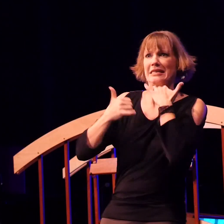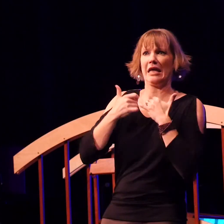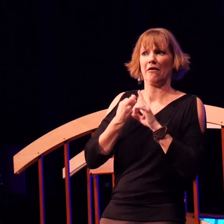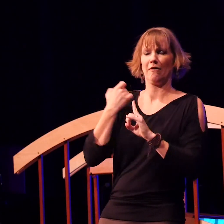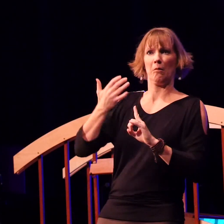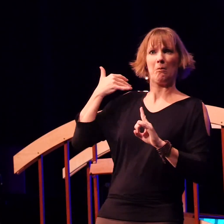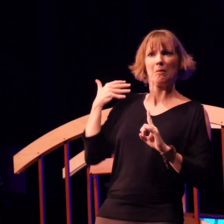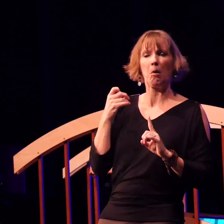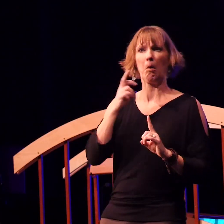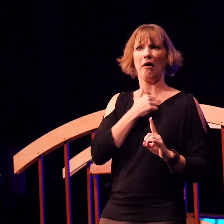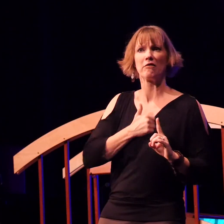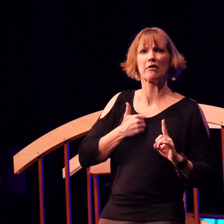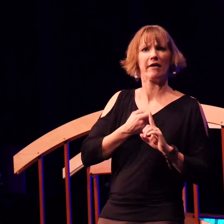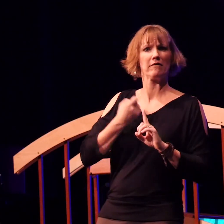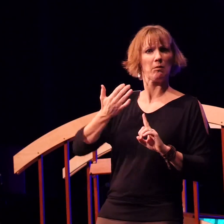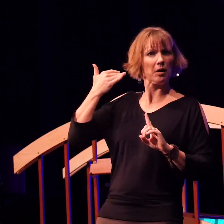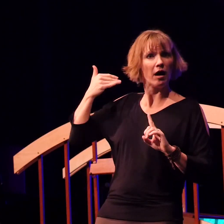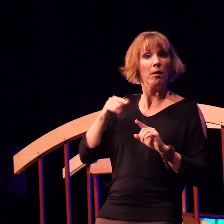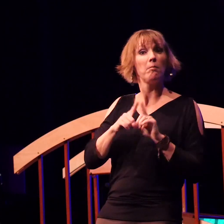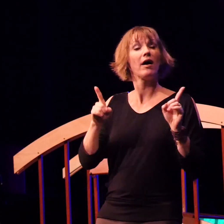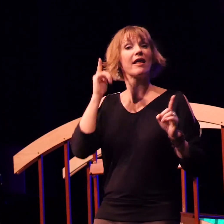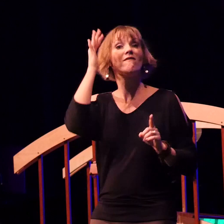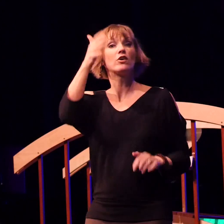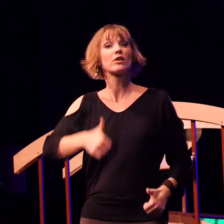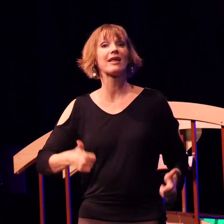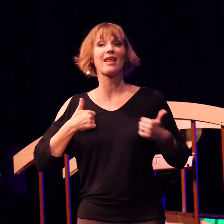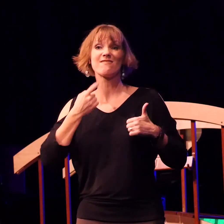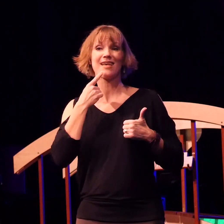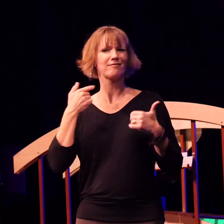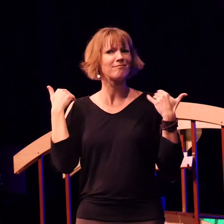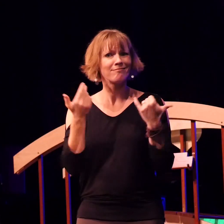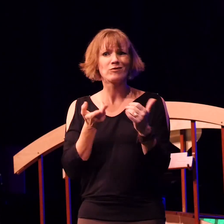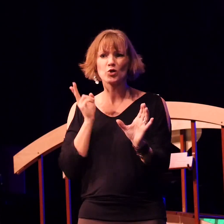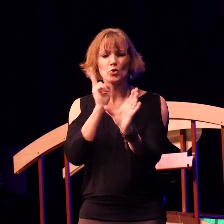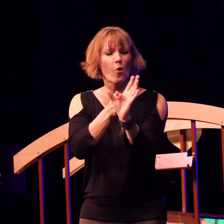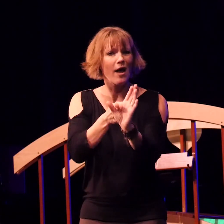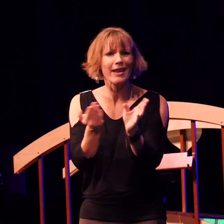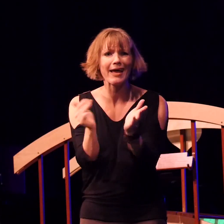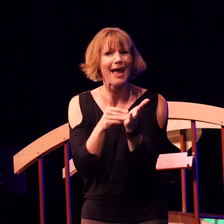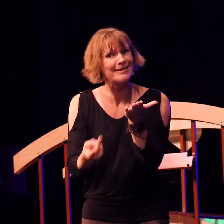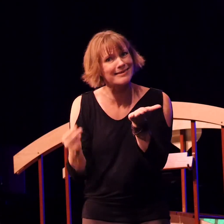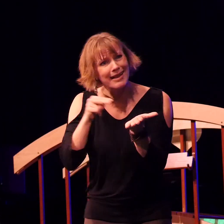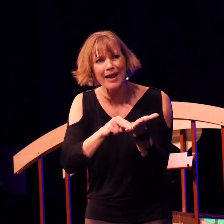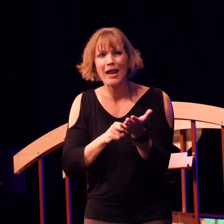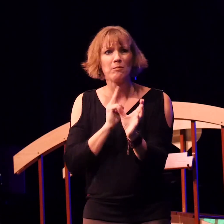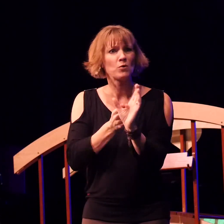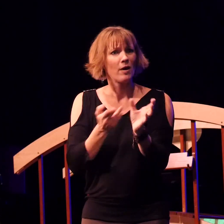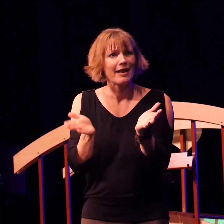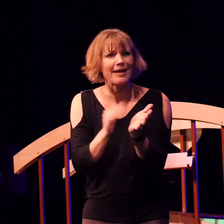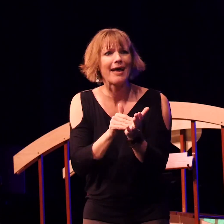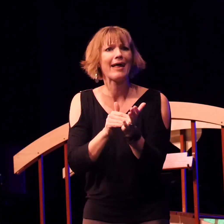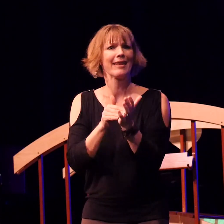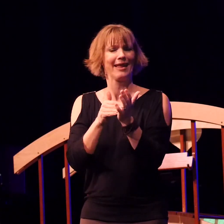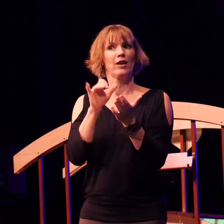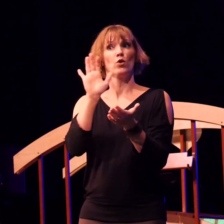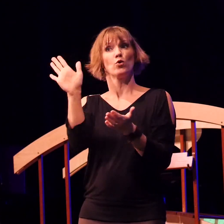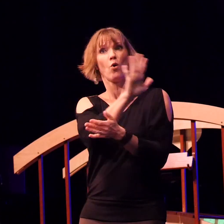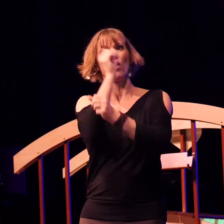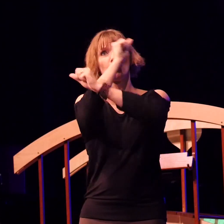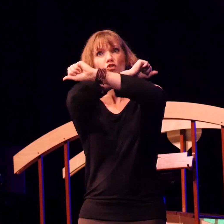regret. But life eventually says, get back in the game. The game isn't over yet. To reclaim that